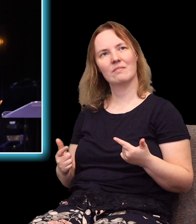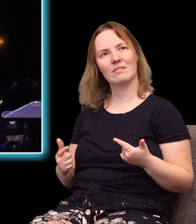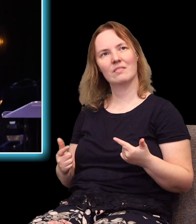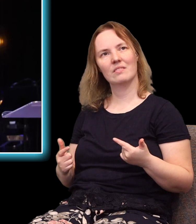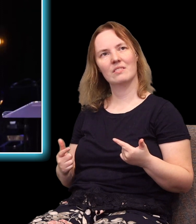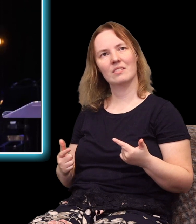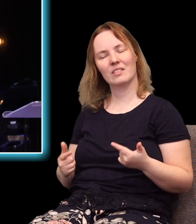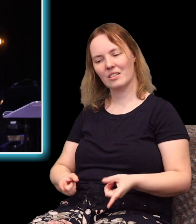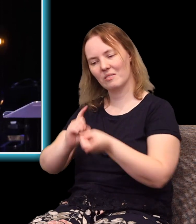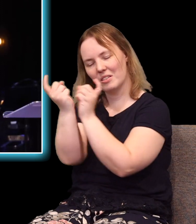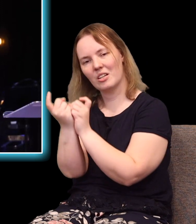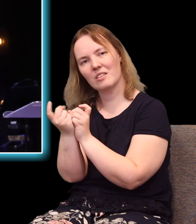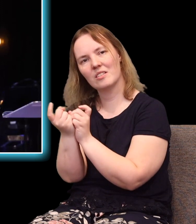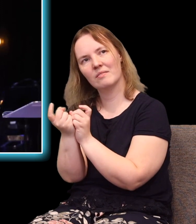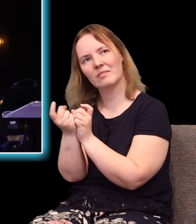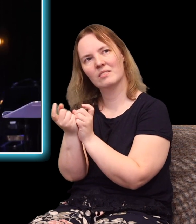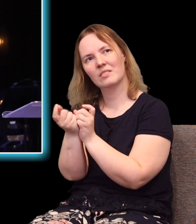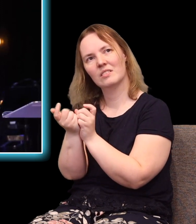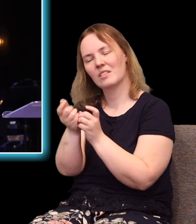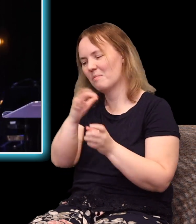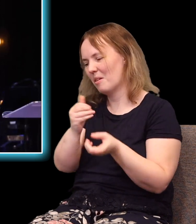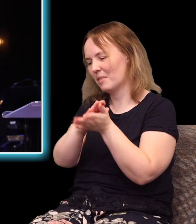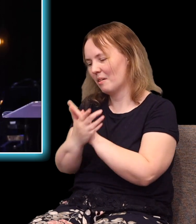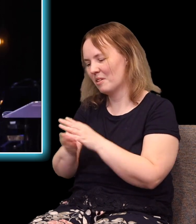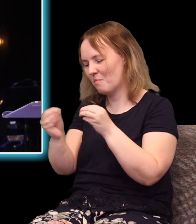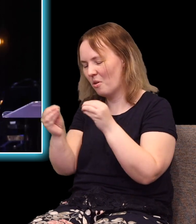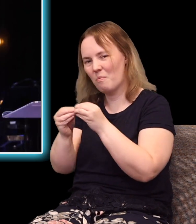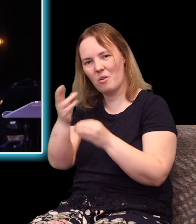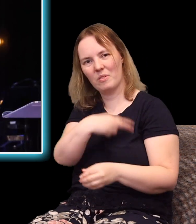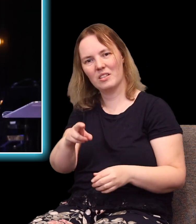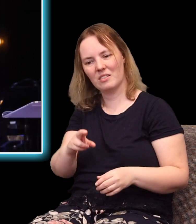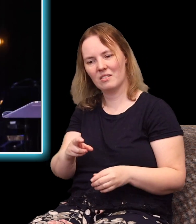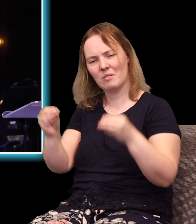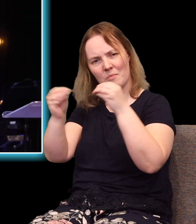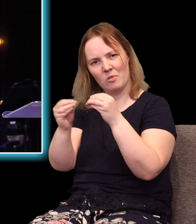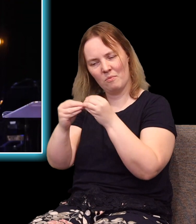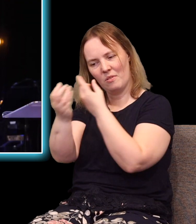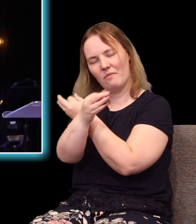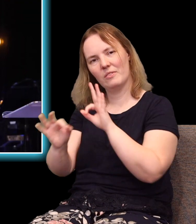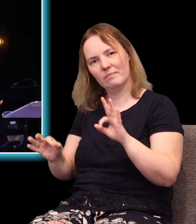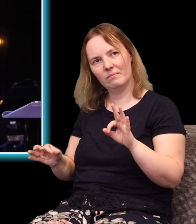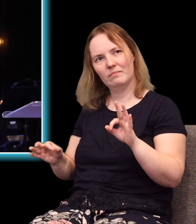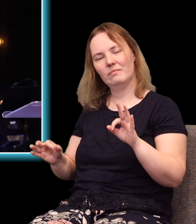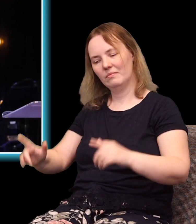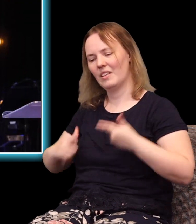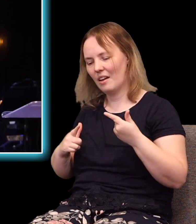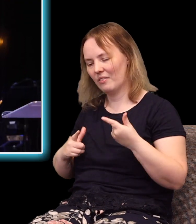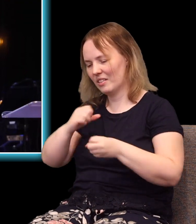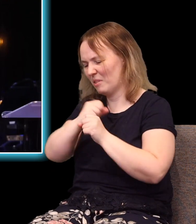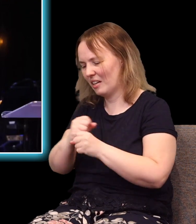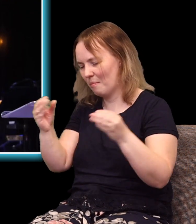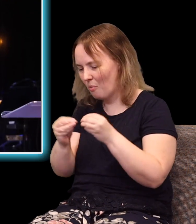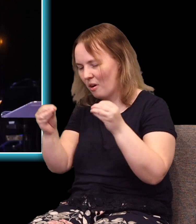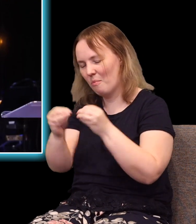in measurable ways, man, I'm being changed. I'm not getting more and more religious. I'm getting more and more free. Life is making